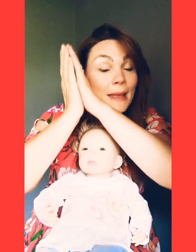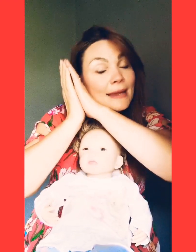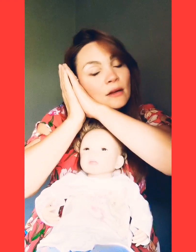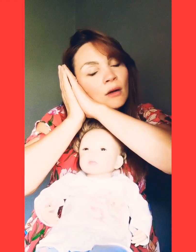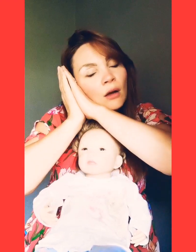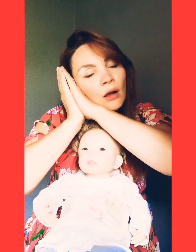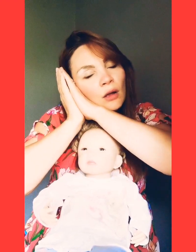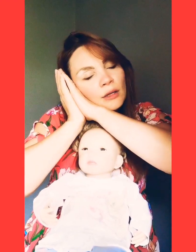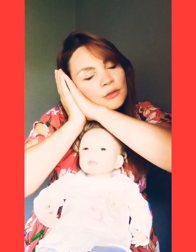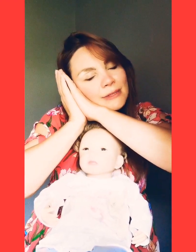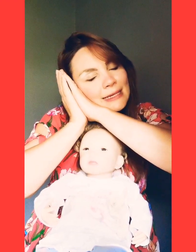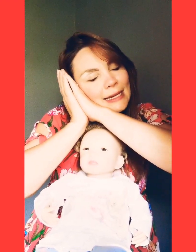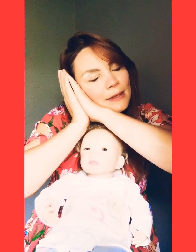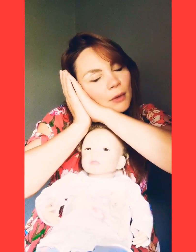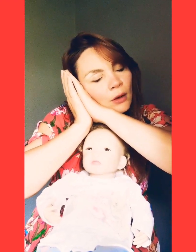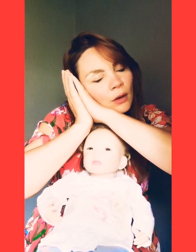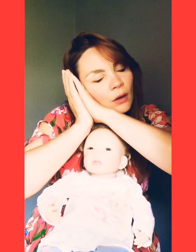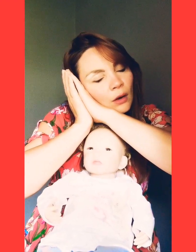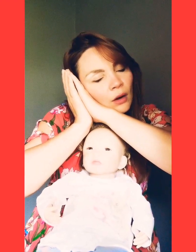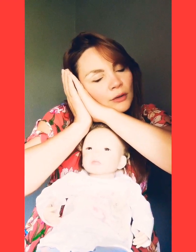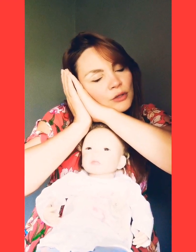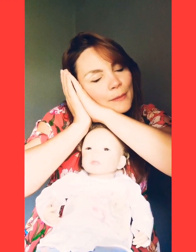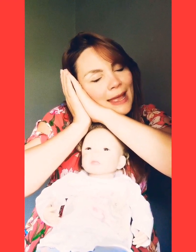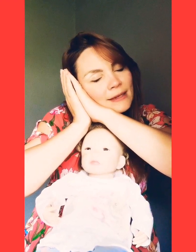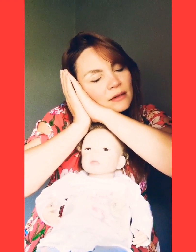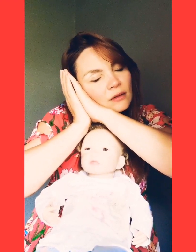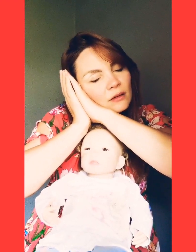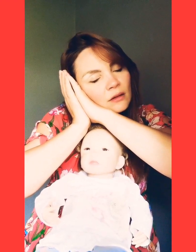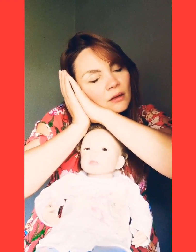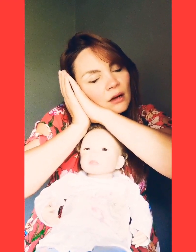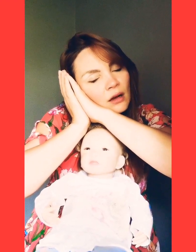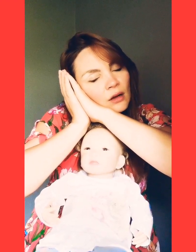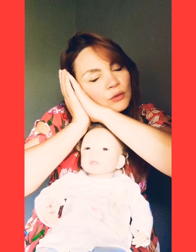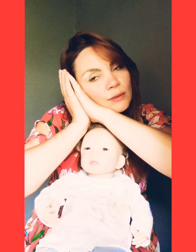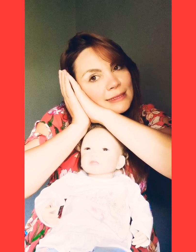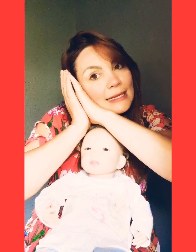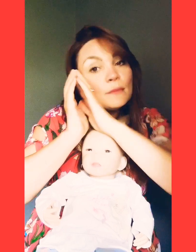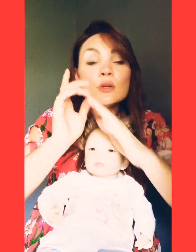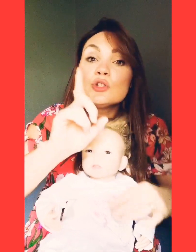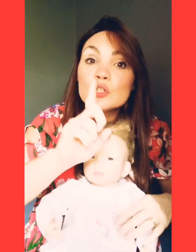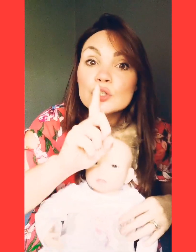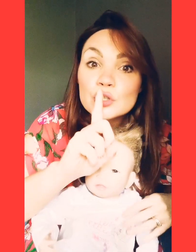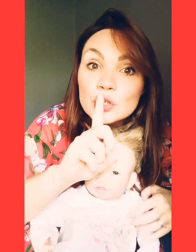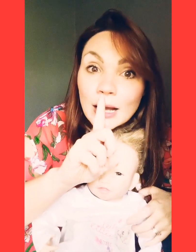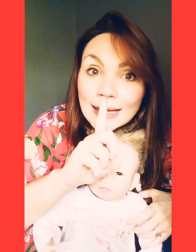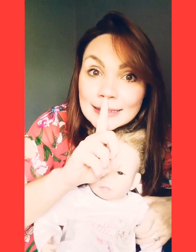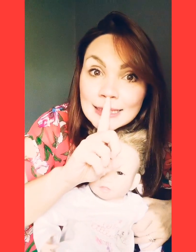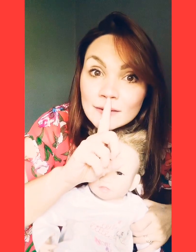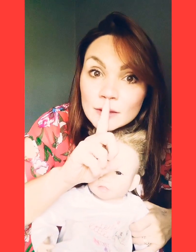bed. To sleep. To bed. To sleep. Shh, quiet,